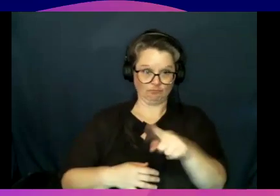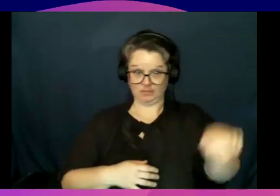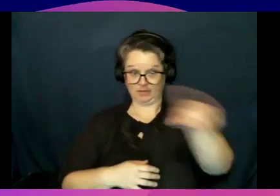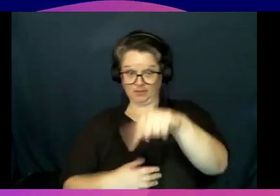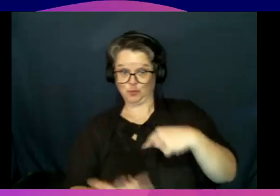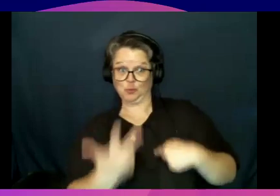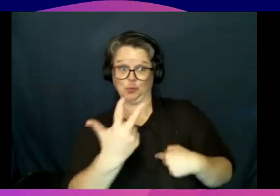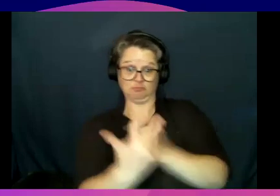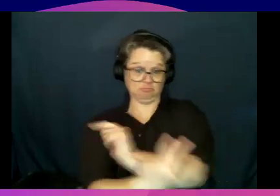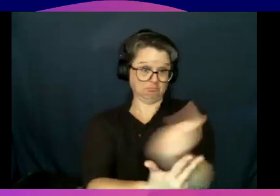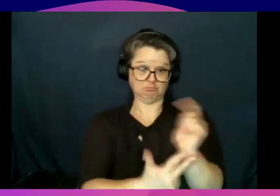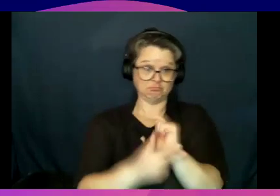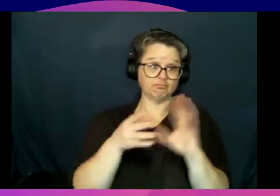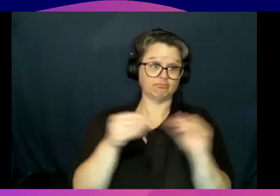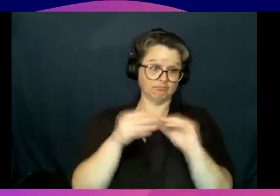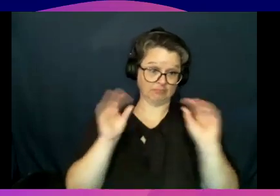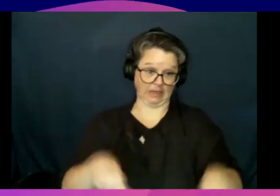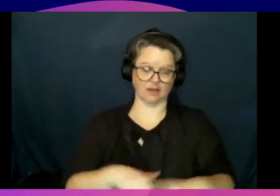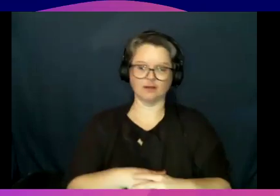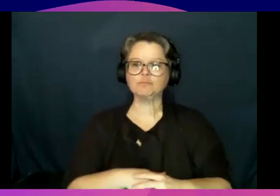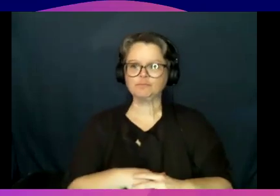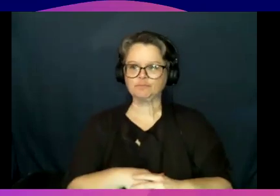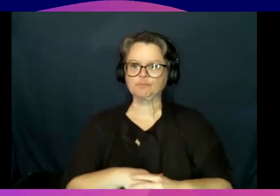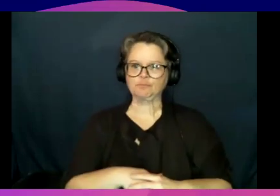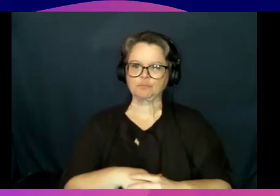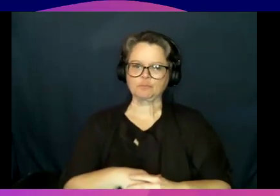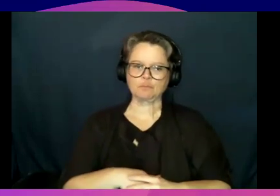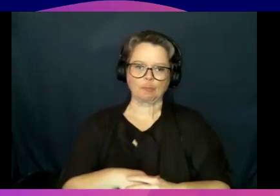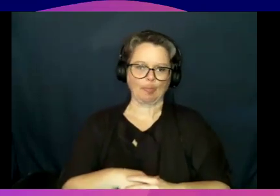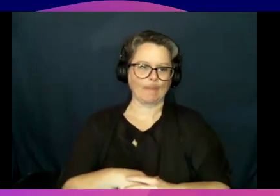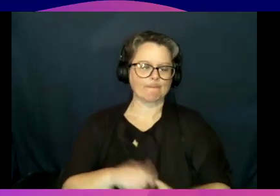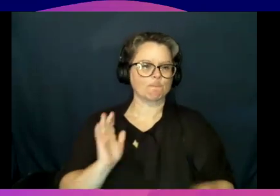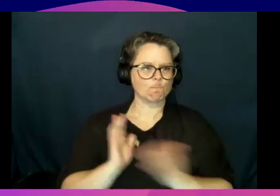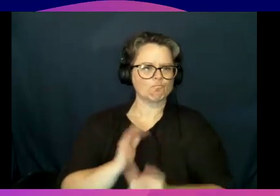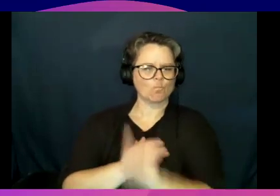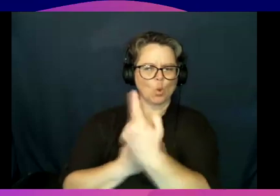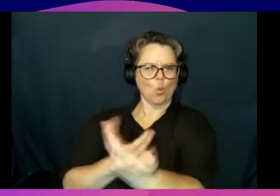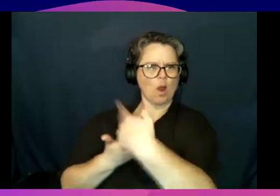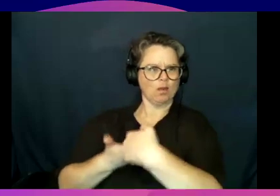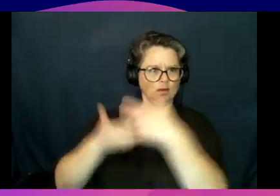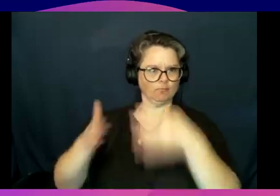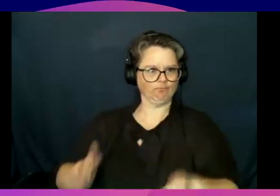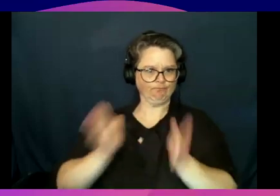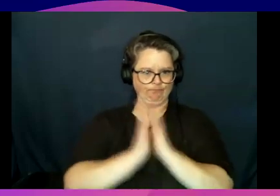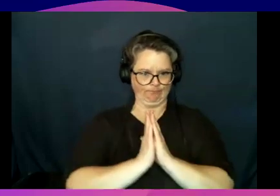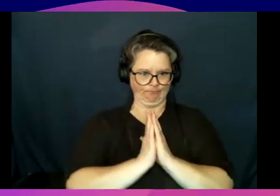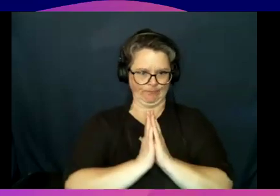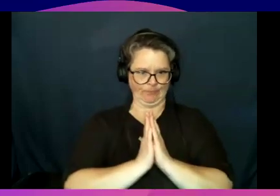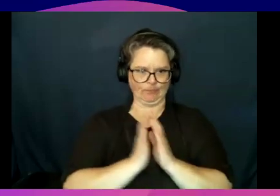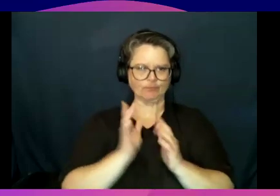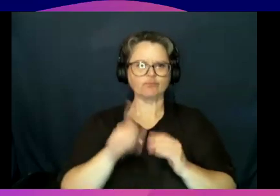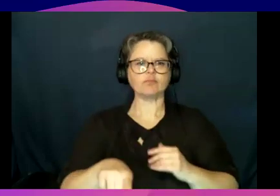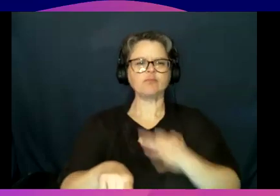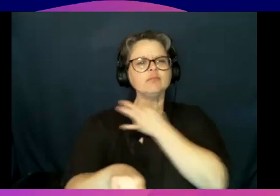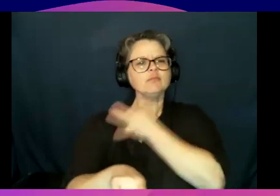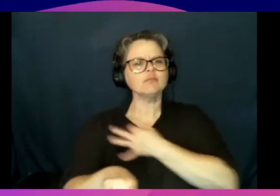So a question from the audience. How do you recommend that we celebrate milestones and